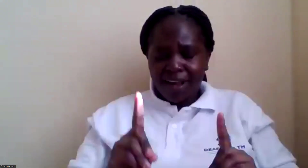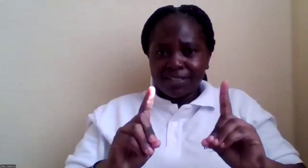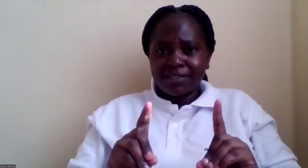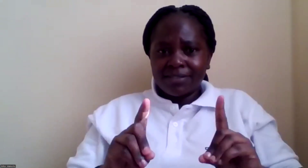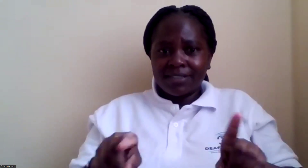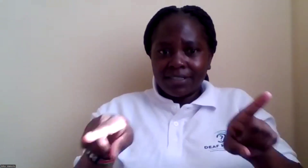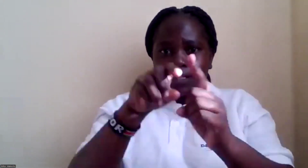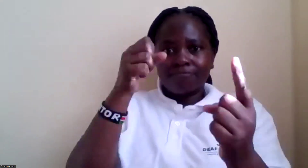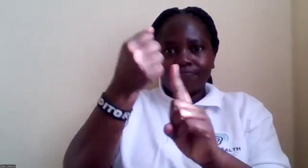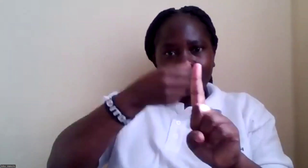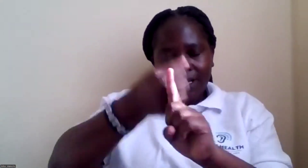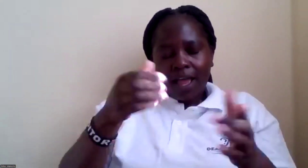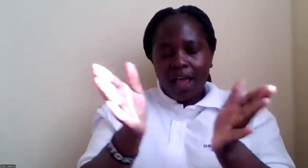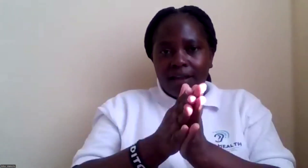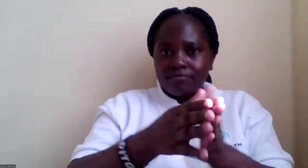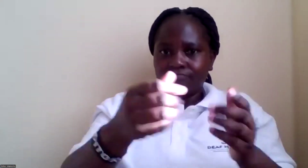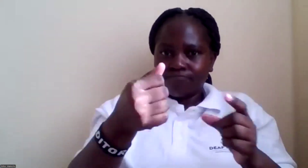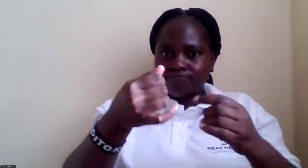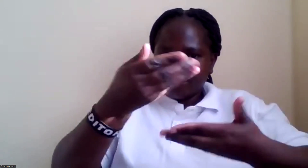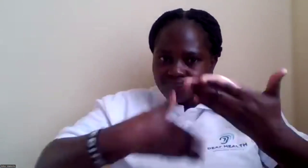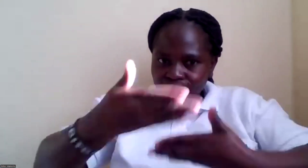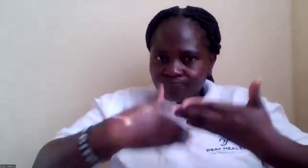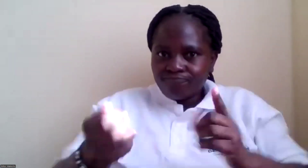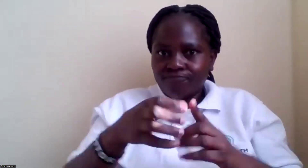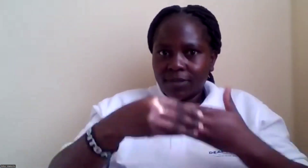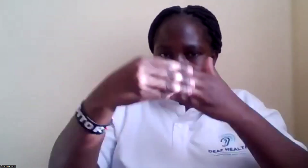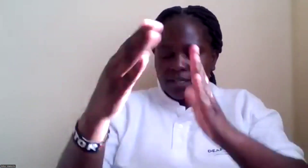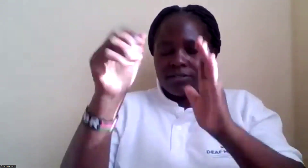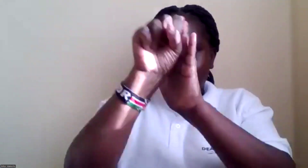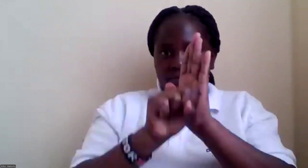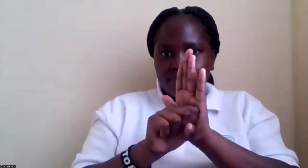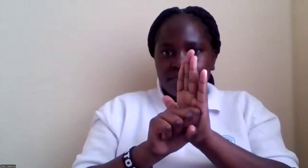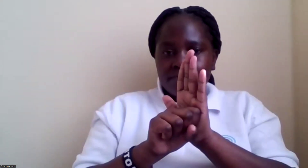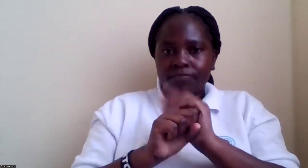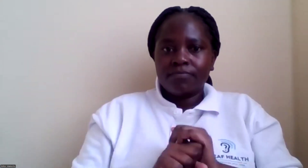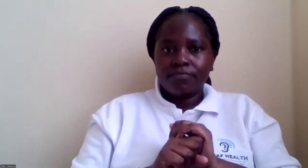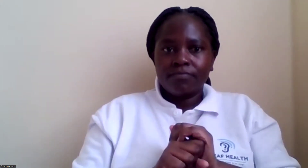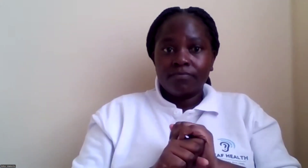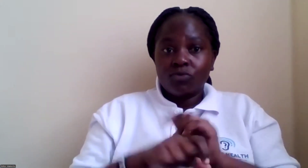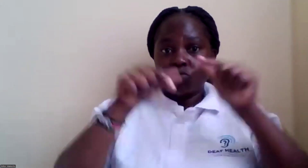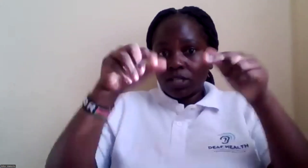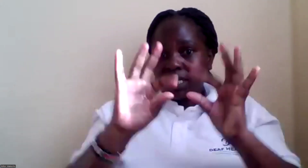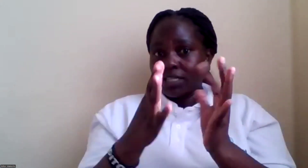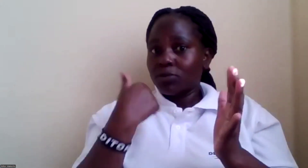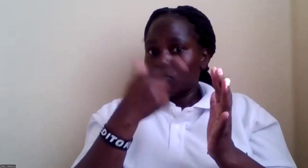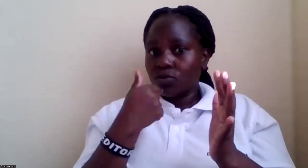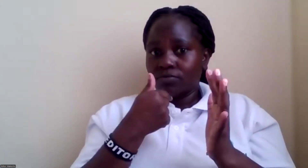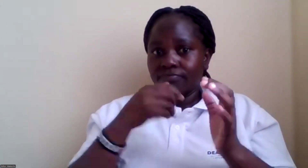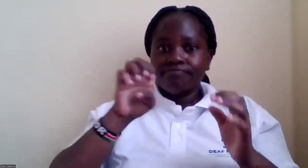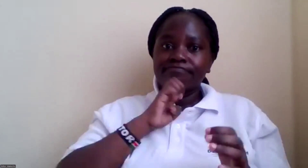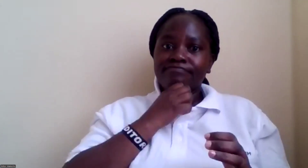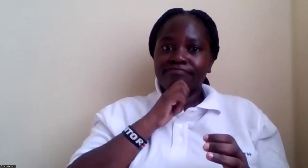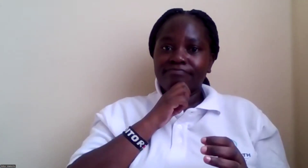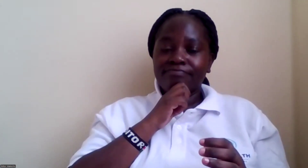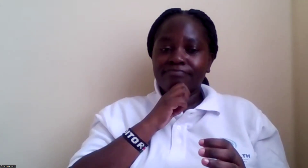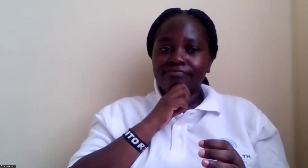and collaborative leadership. Yeah, so our interpreter will be teacher editor. So